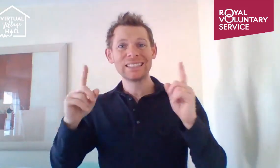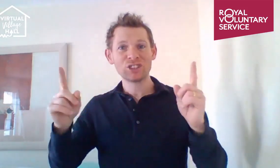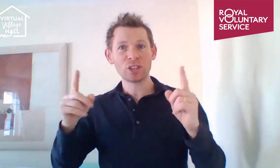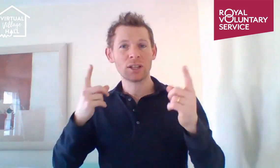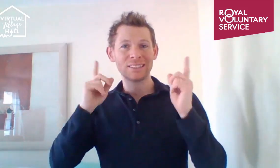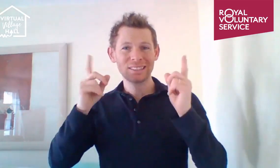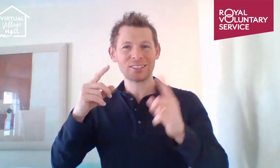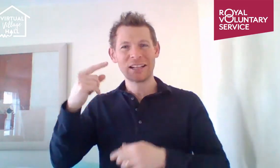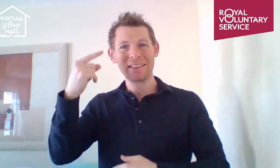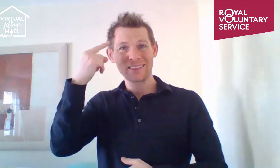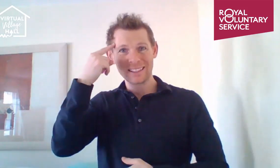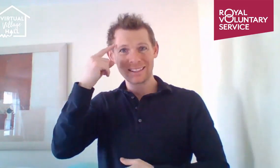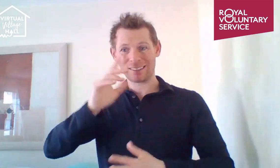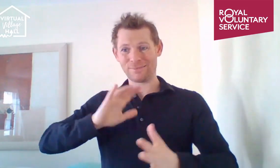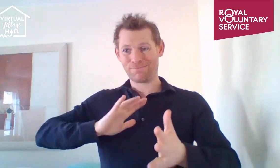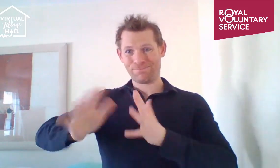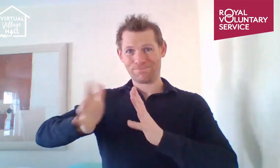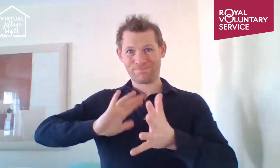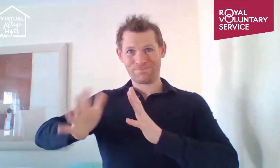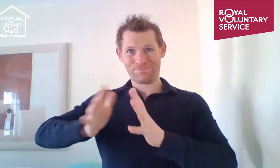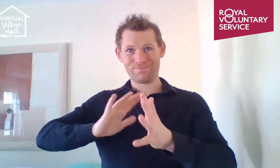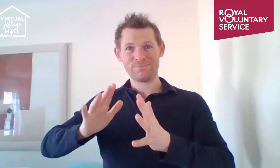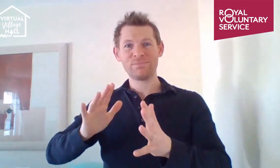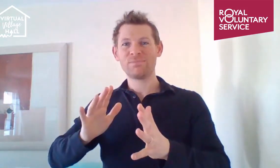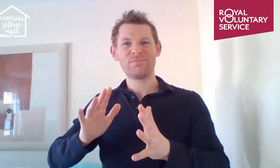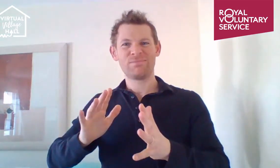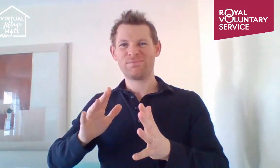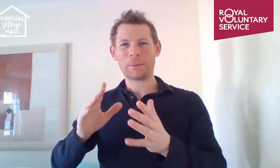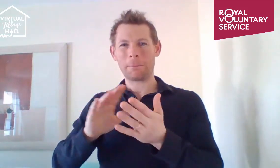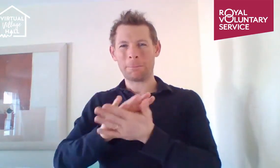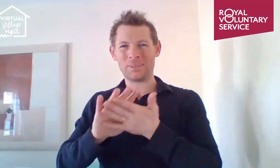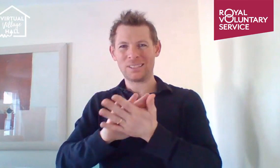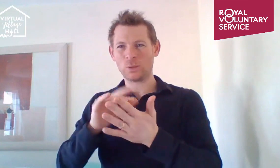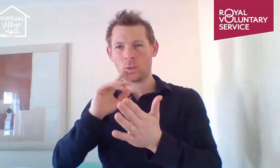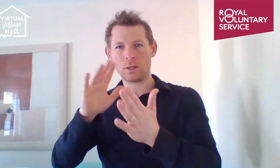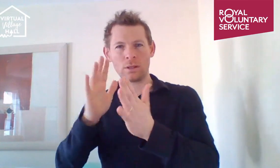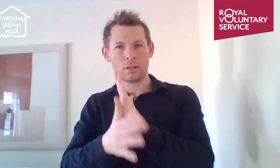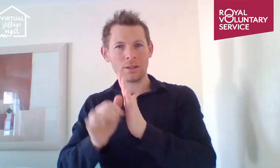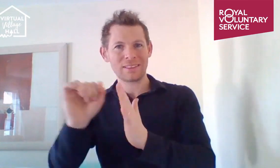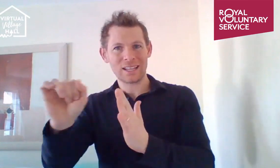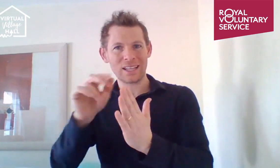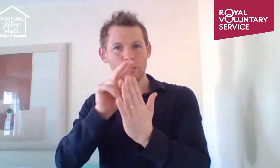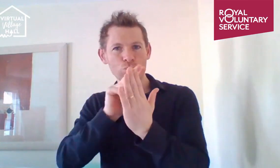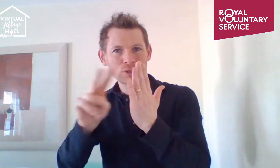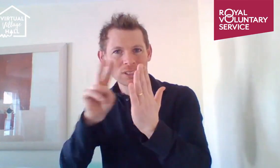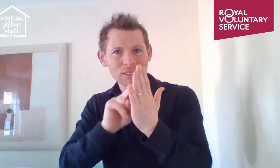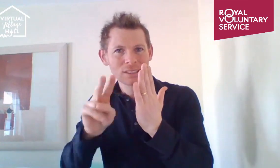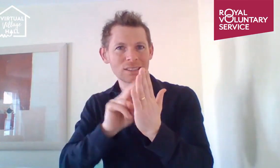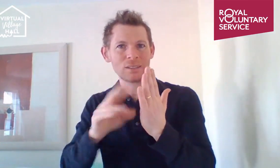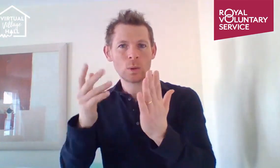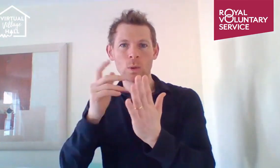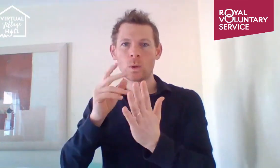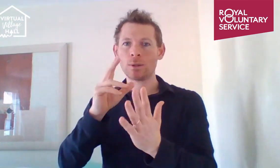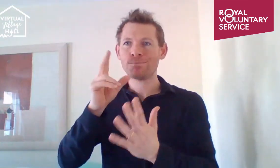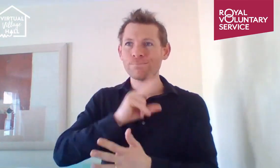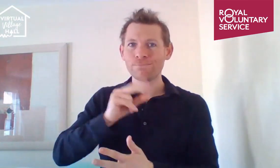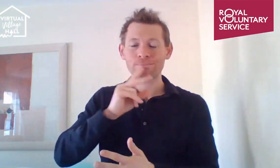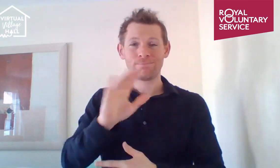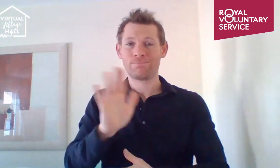Often what happens is teachers think that they can, maybe if they think if we use sign language, it